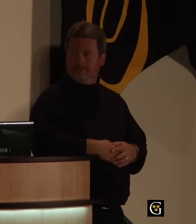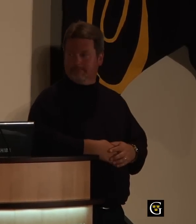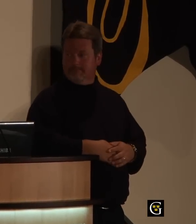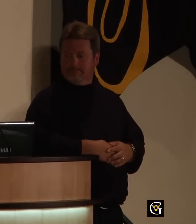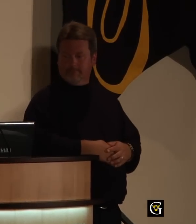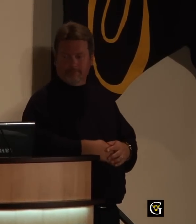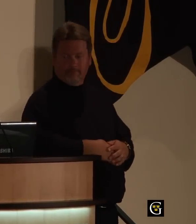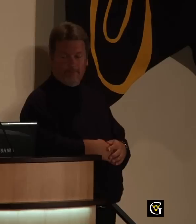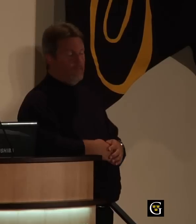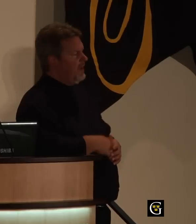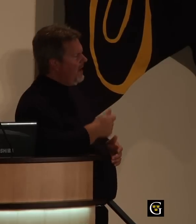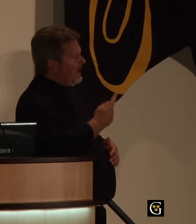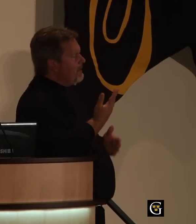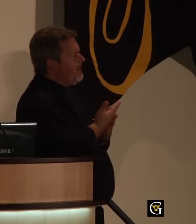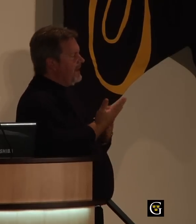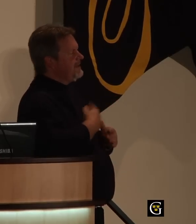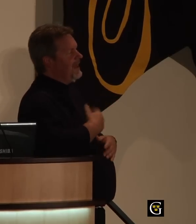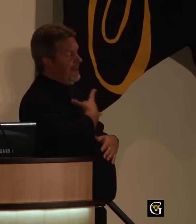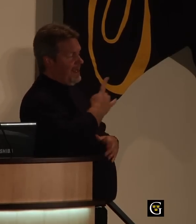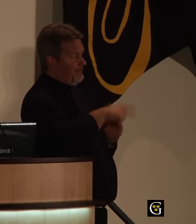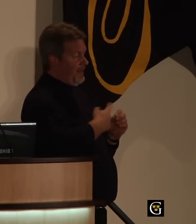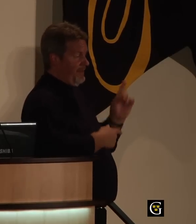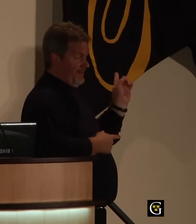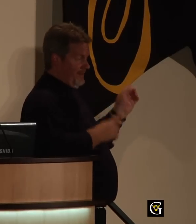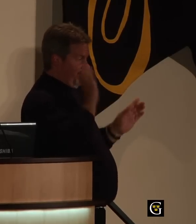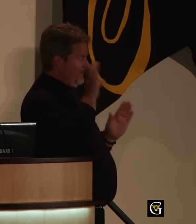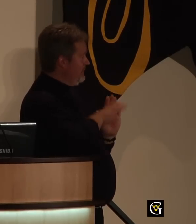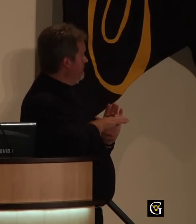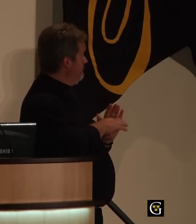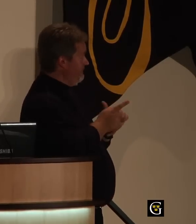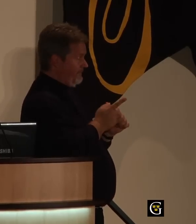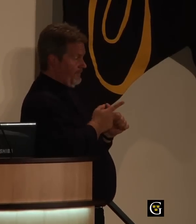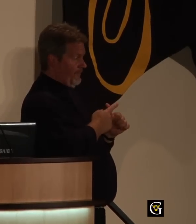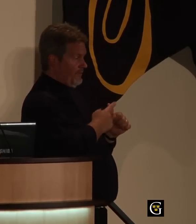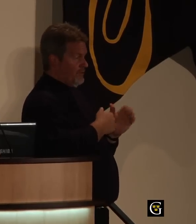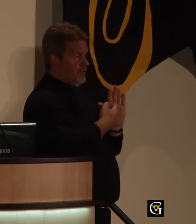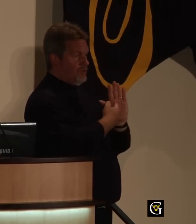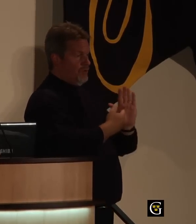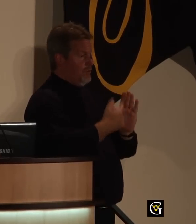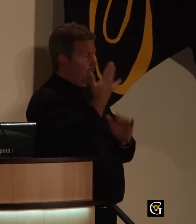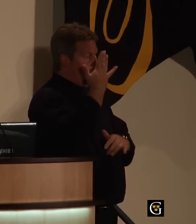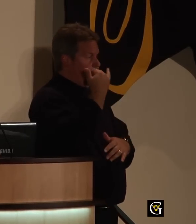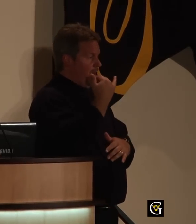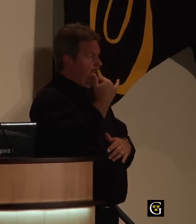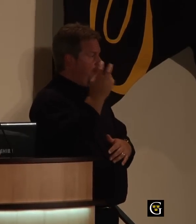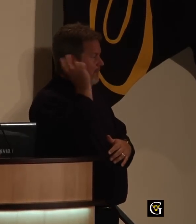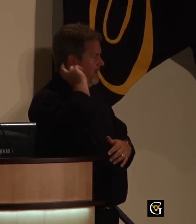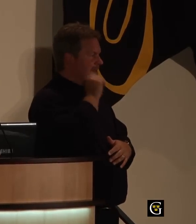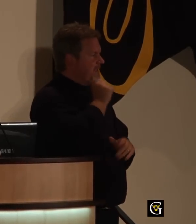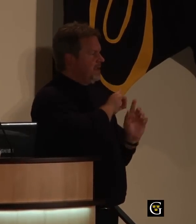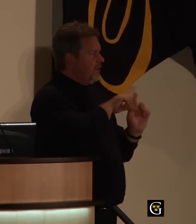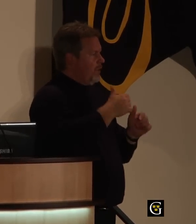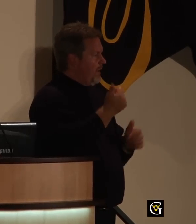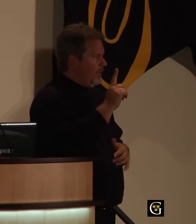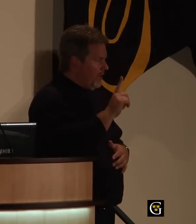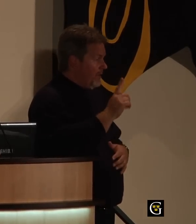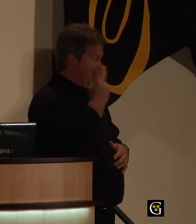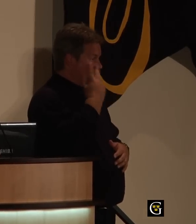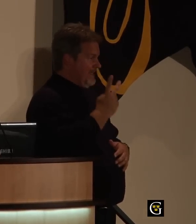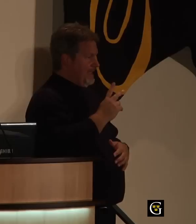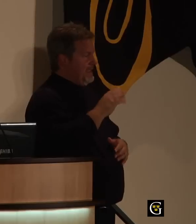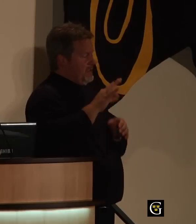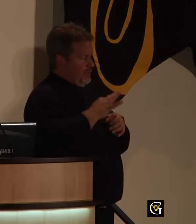So there's a couple things I like about this picture. So first of all, it shows you why the implant doesn't go in there. You can see that there's steel